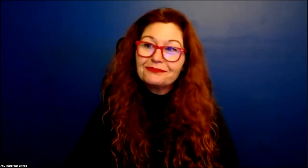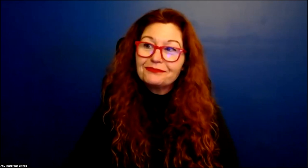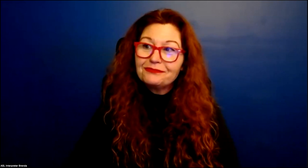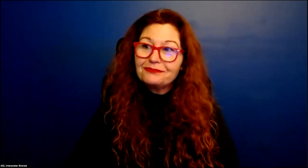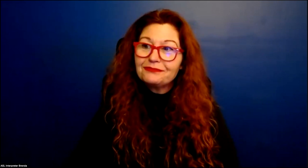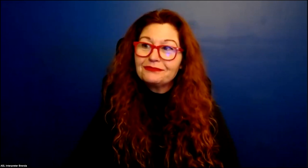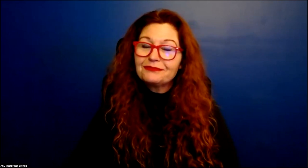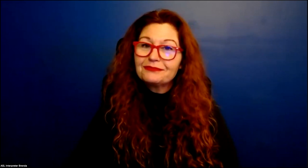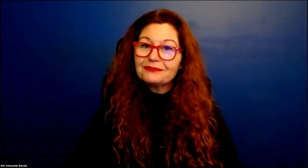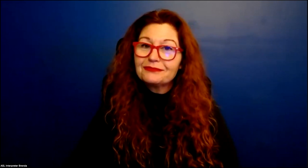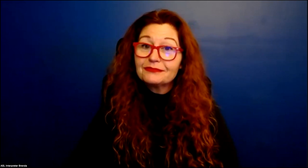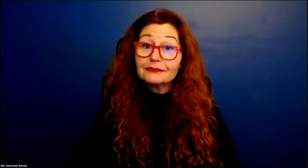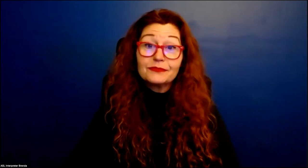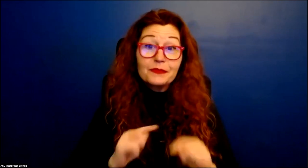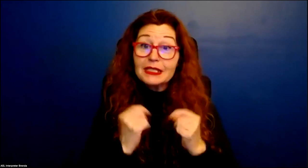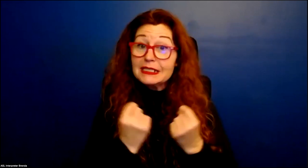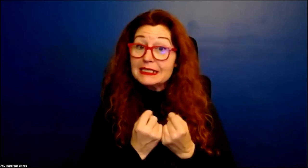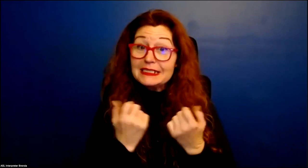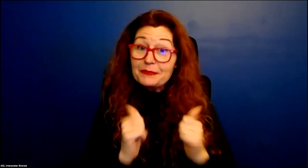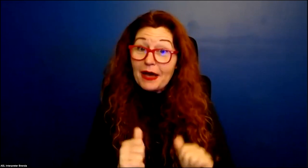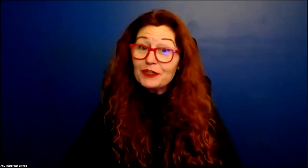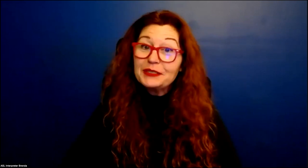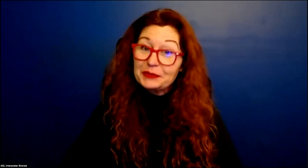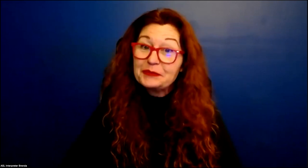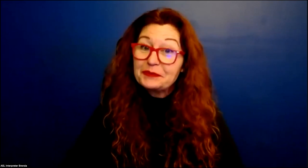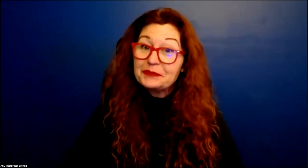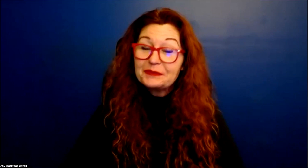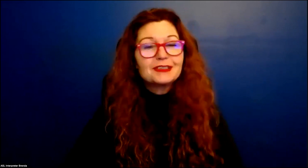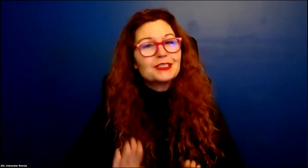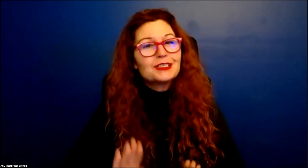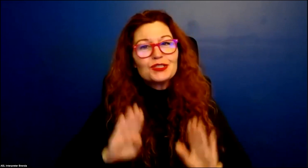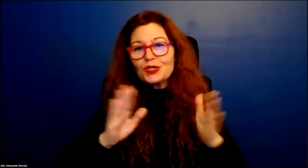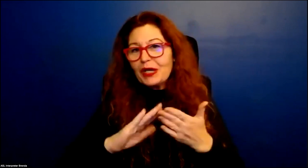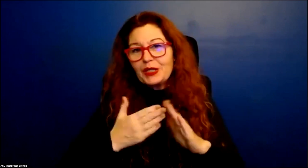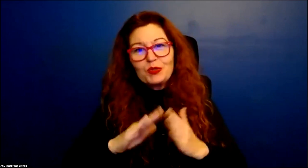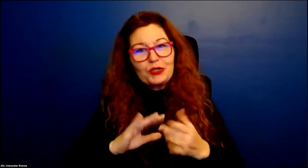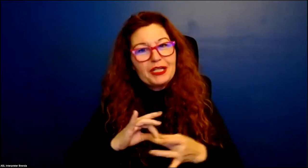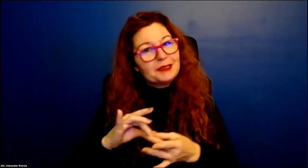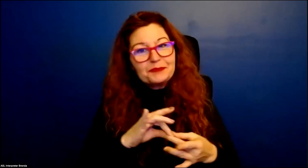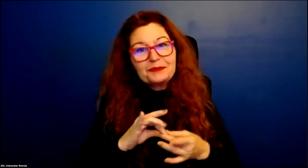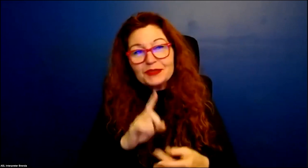It is a team effort, and it's a great community to be a part of. It really is.